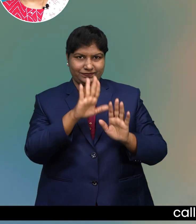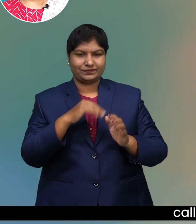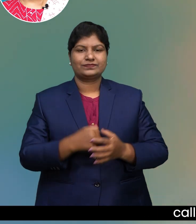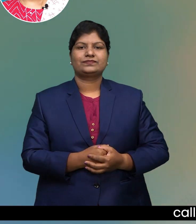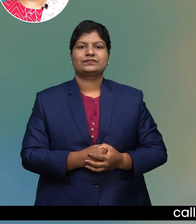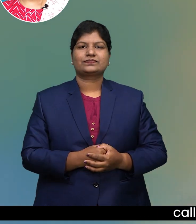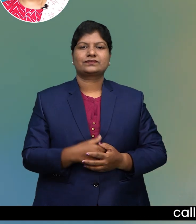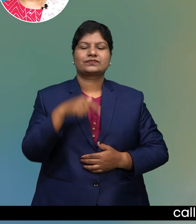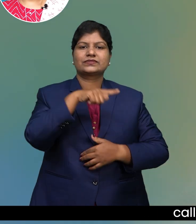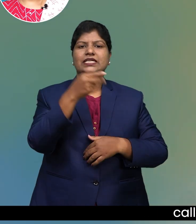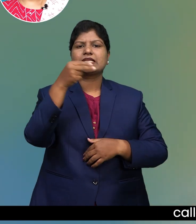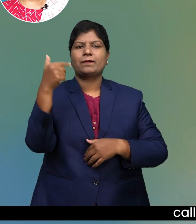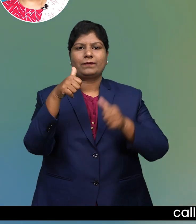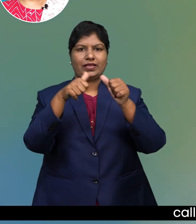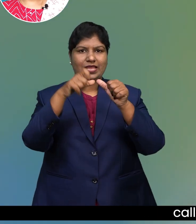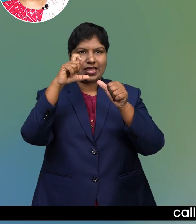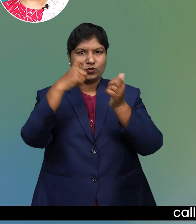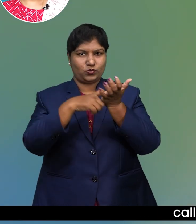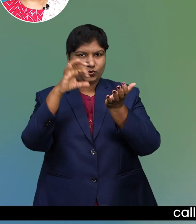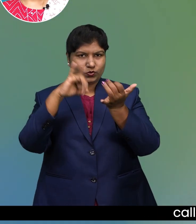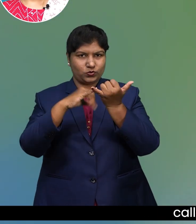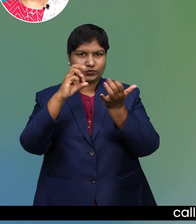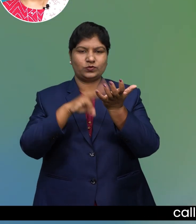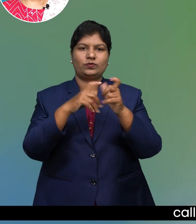called an acrosome.